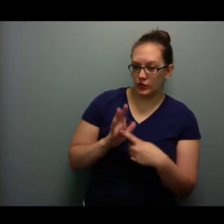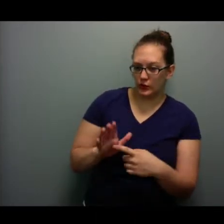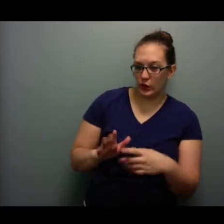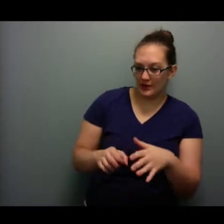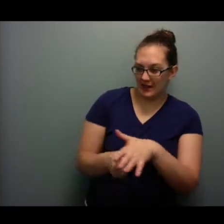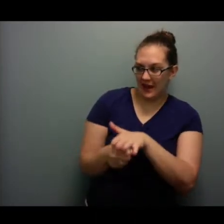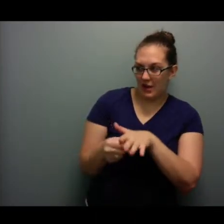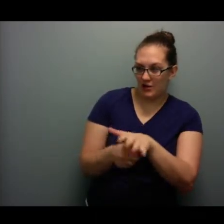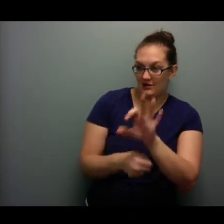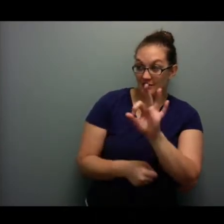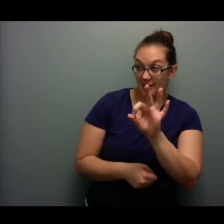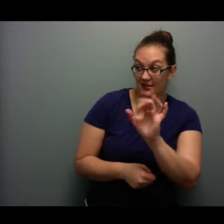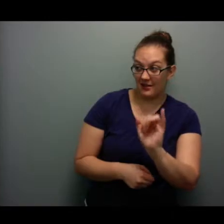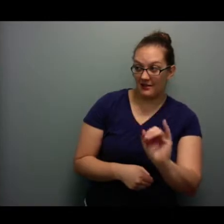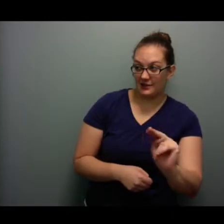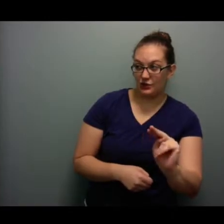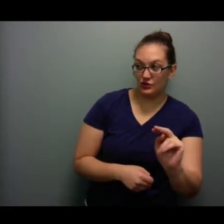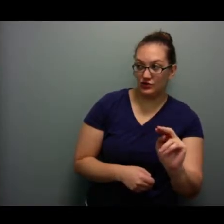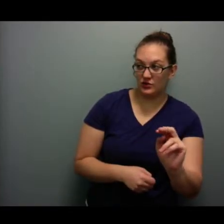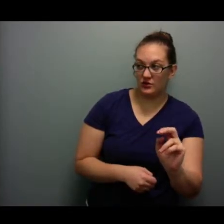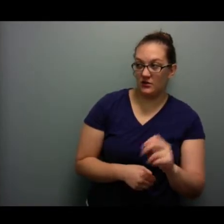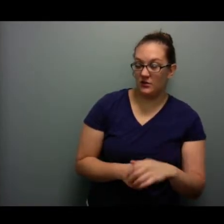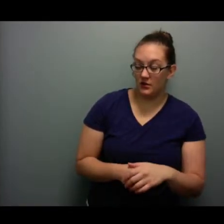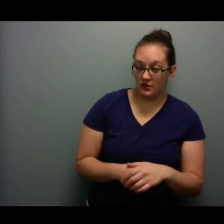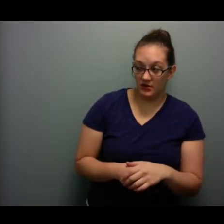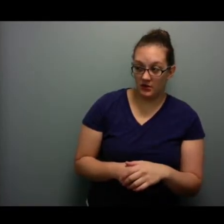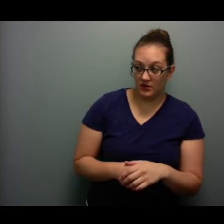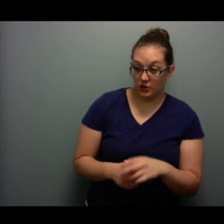9 inches square, can you prove it in a picture?